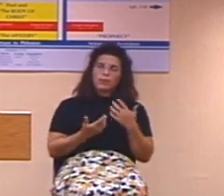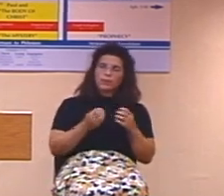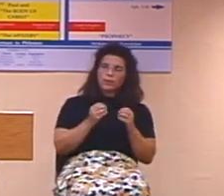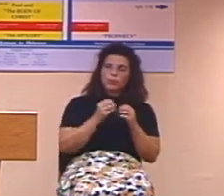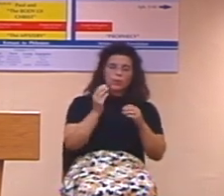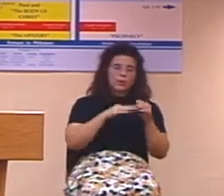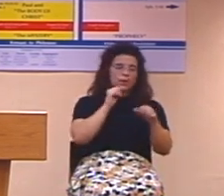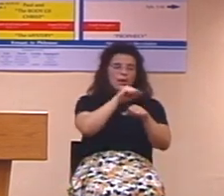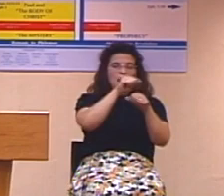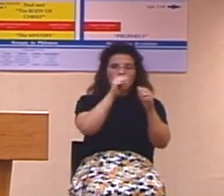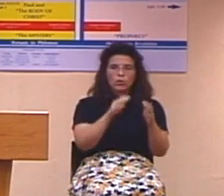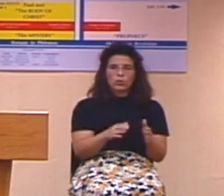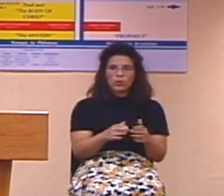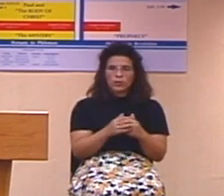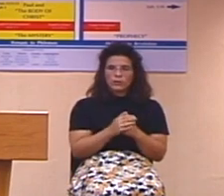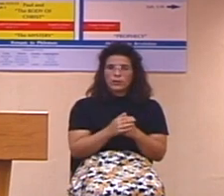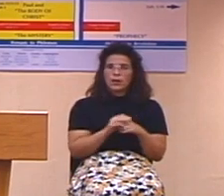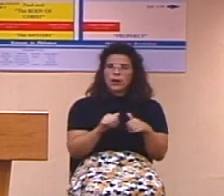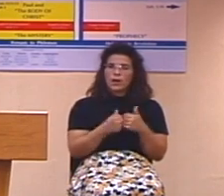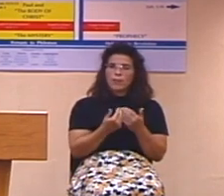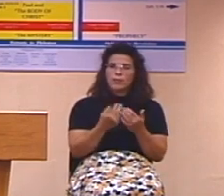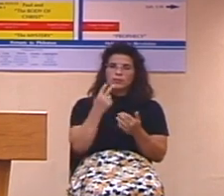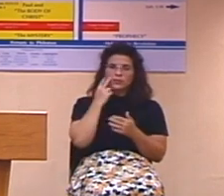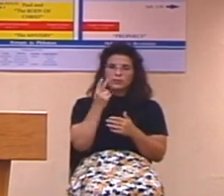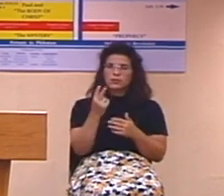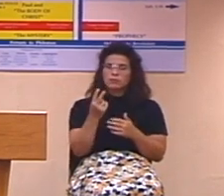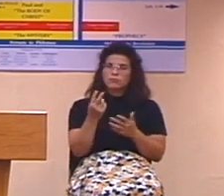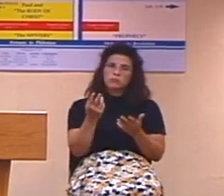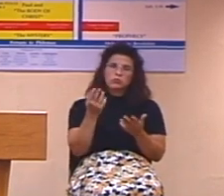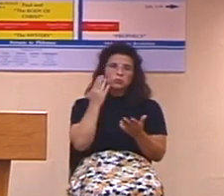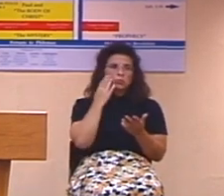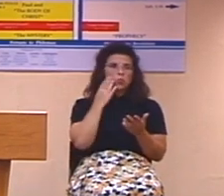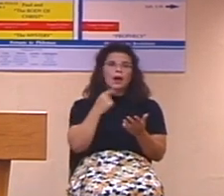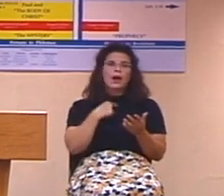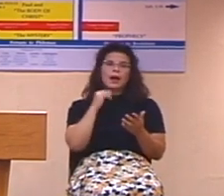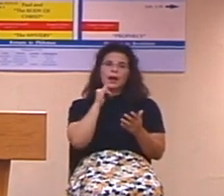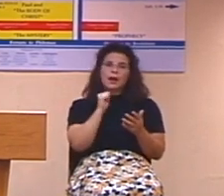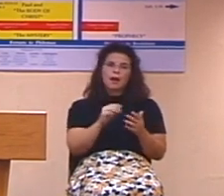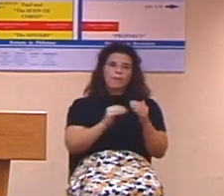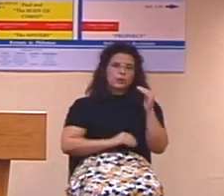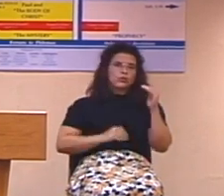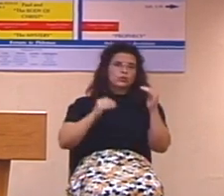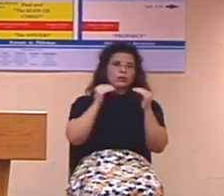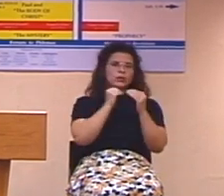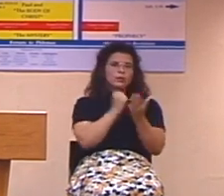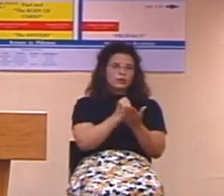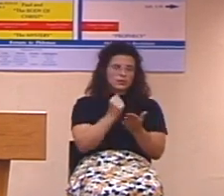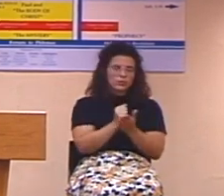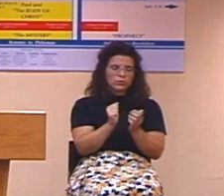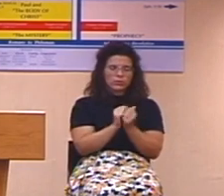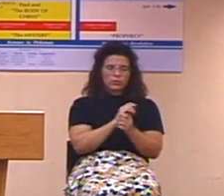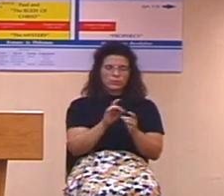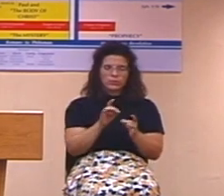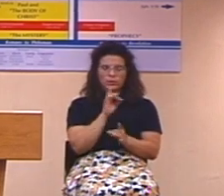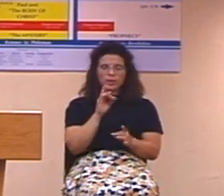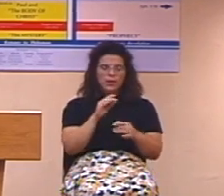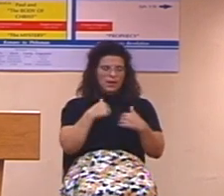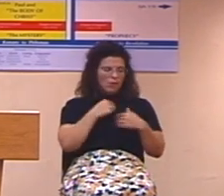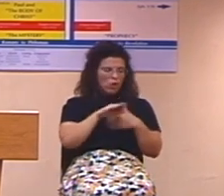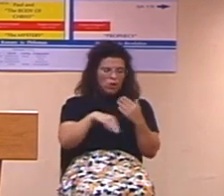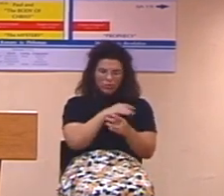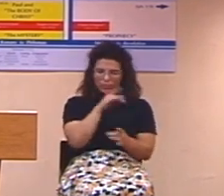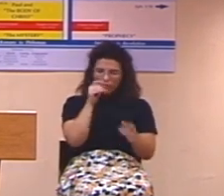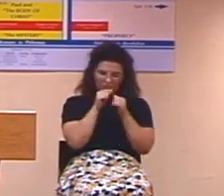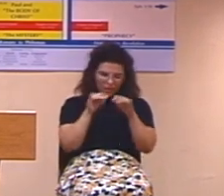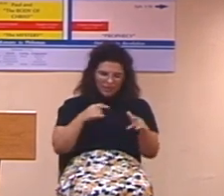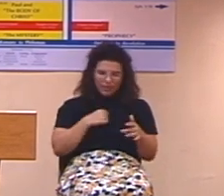than conqueror? How about looking at it going, you know what? I'm justified. I'm sealed with the Spirit. I got all spiritual blessings. I'm